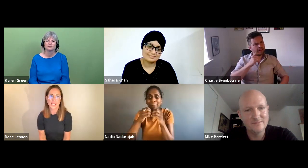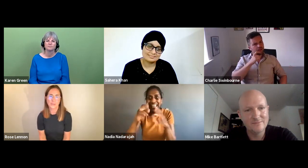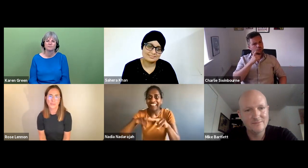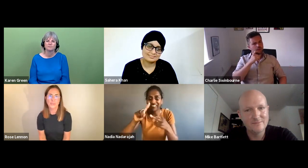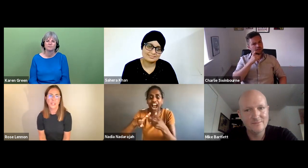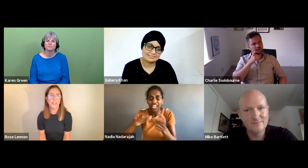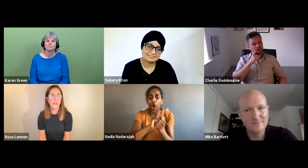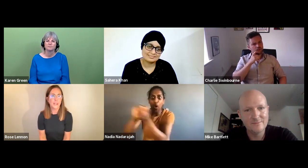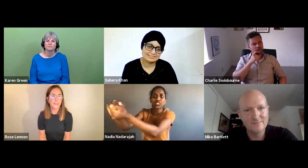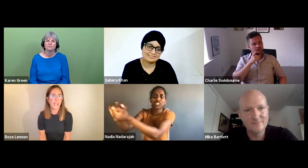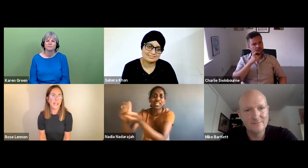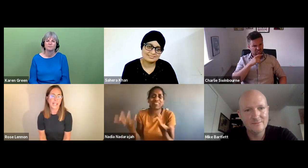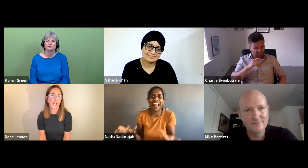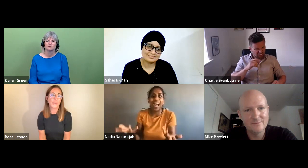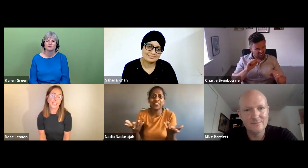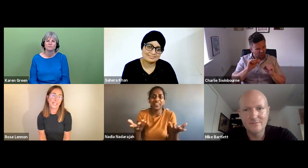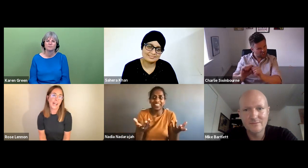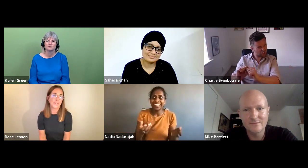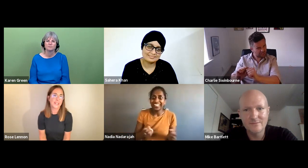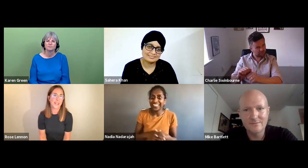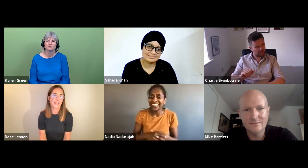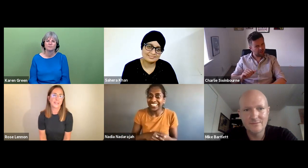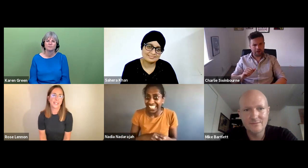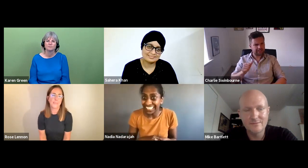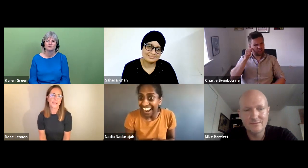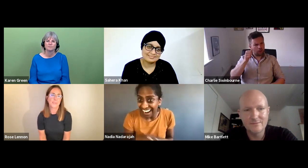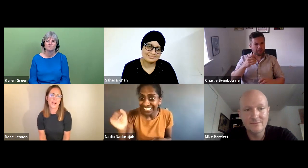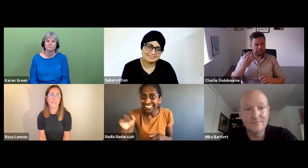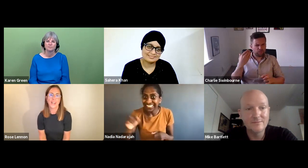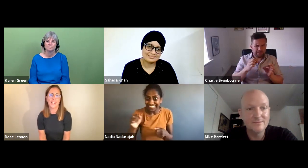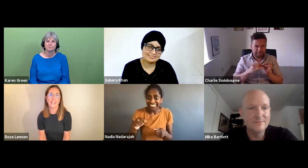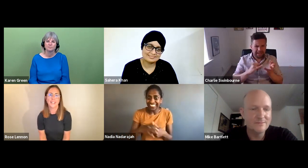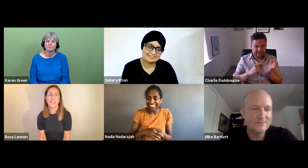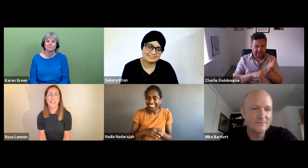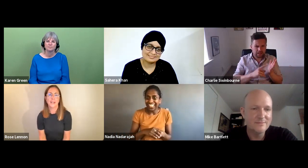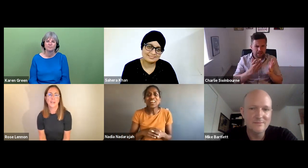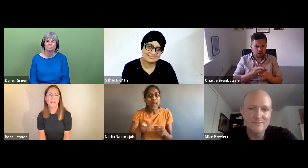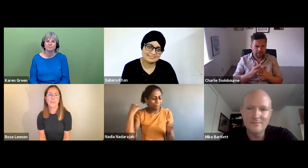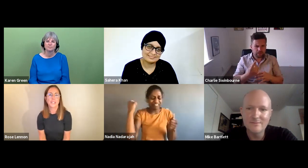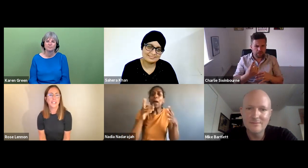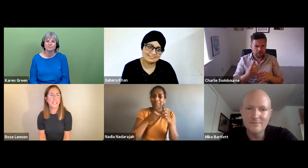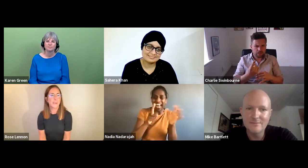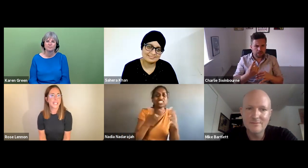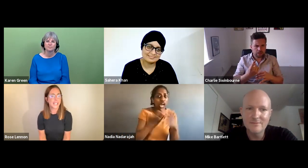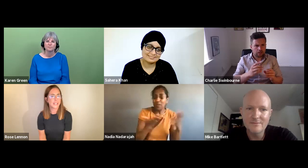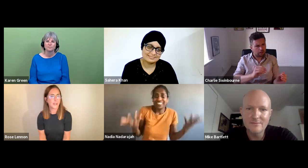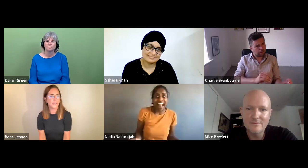is it called? Oh yeah, they own it now. So yeah, I'm most proud of that. Was it? It's the BSL's